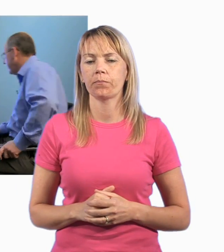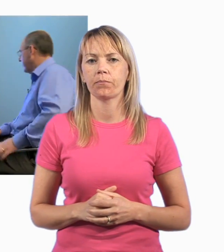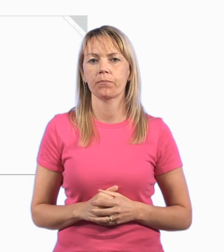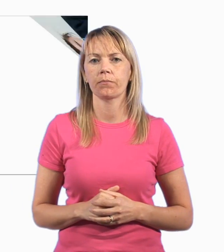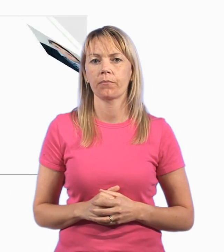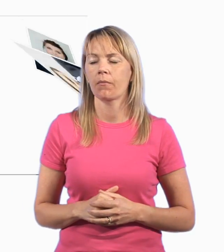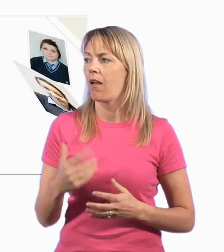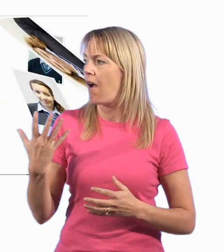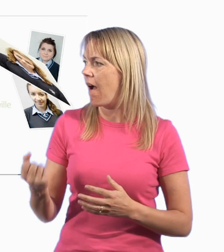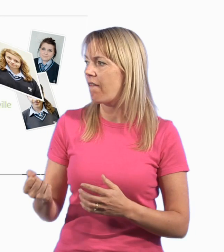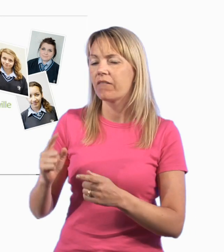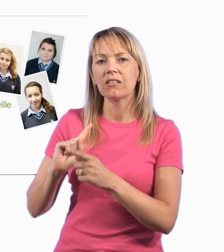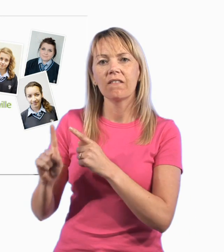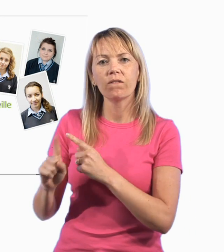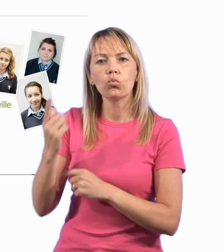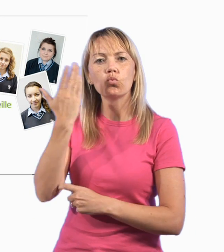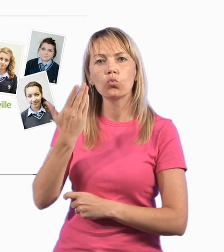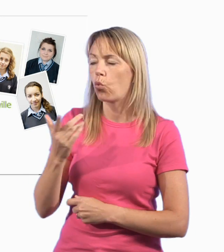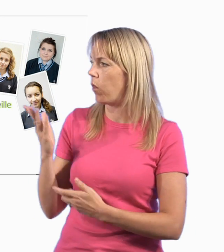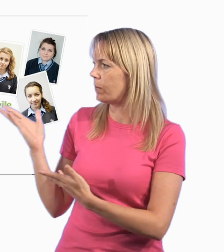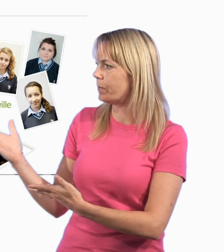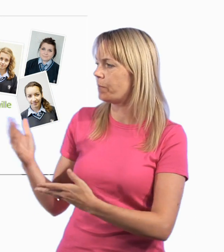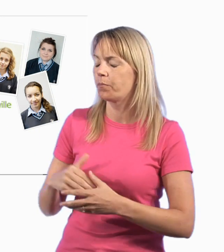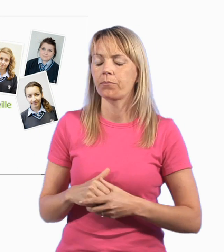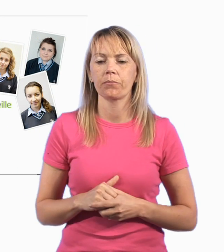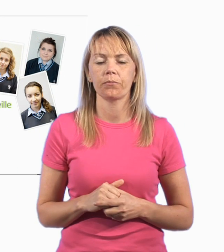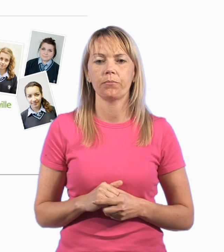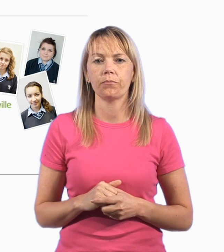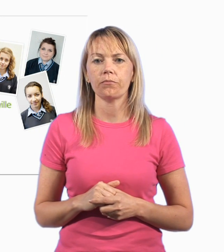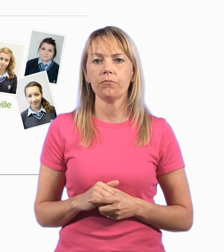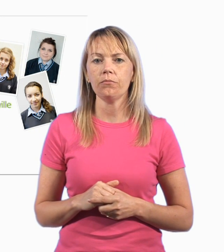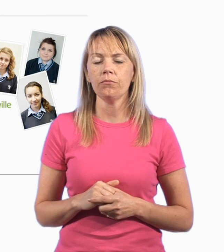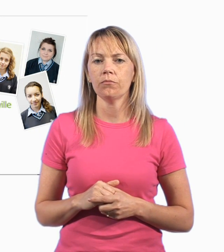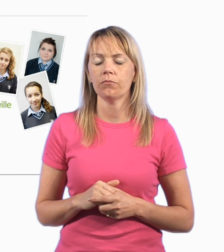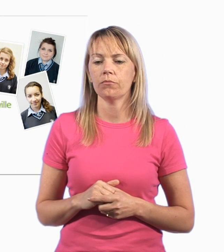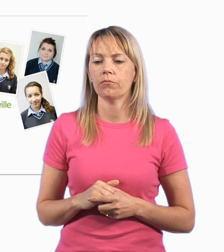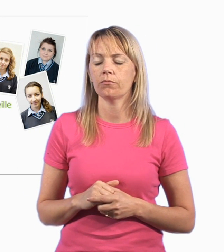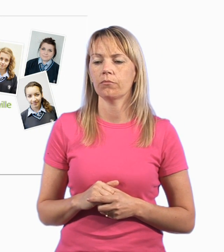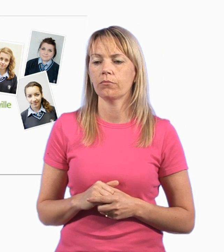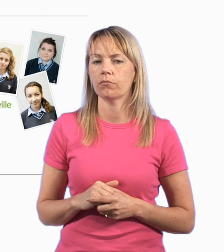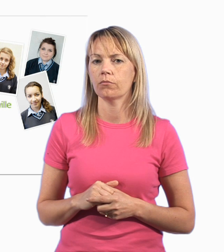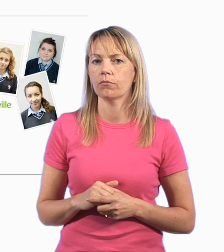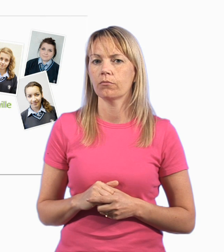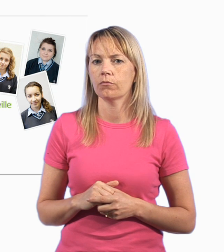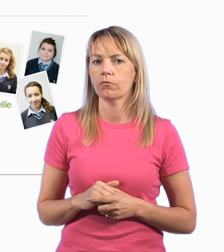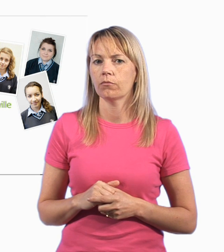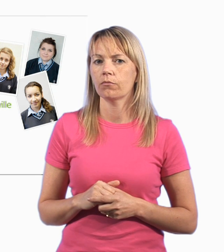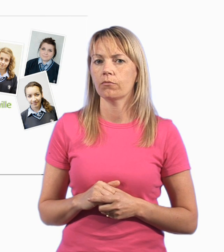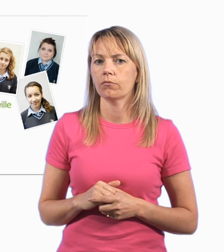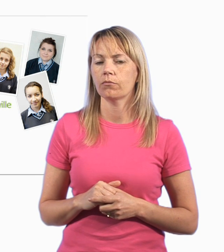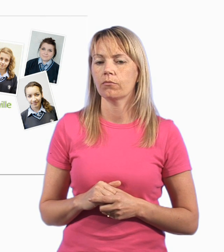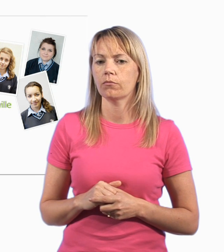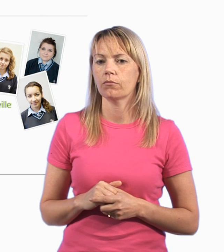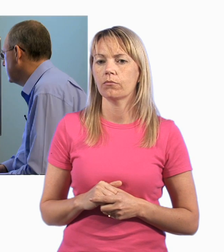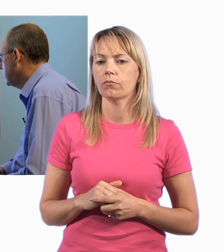We've got contributions from Bourneville School near Birmingham, Darton College near Barnsley, and Christleton High School